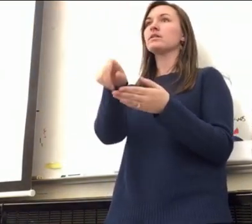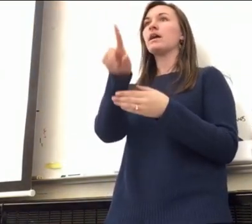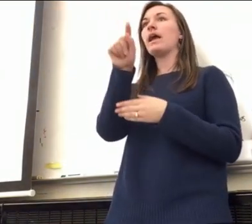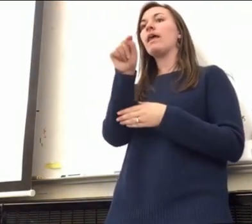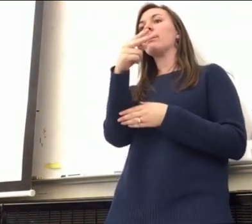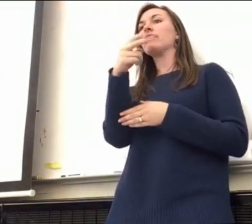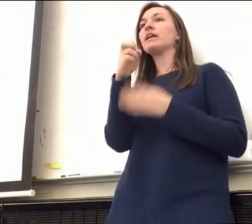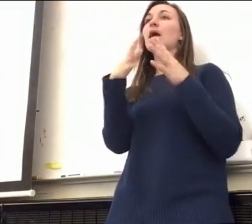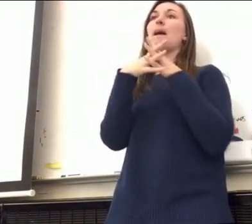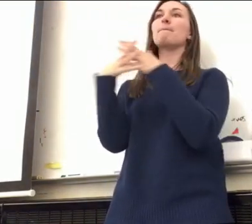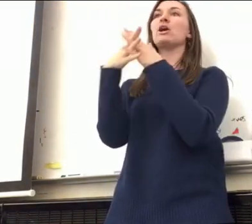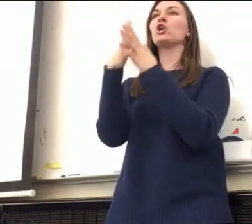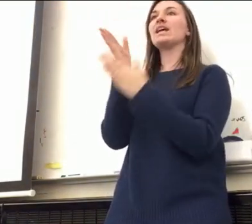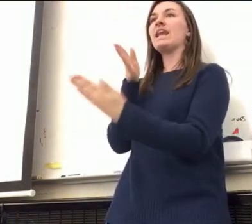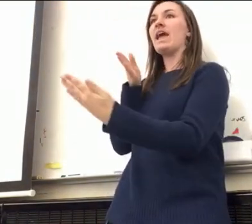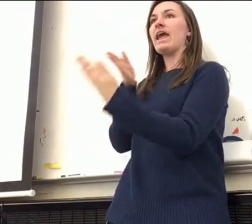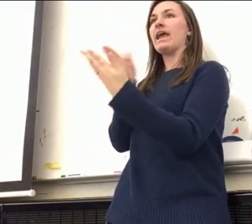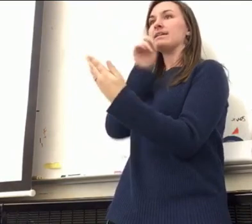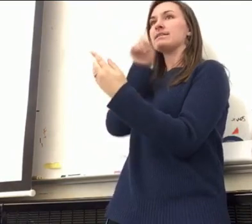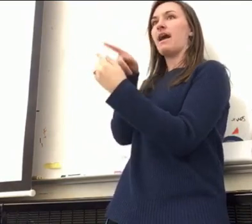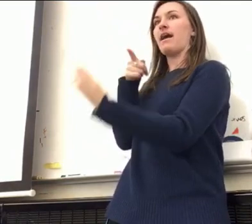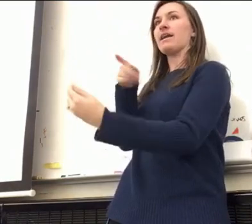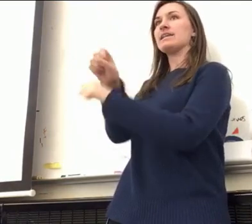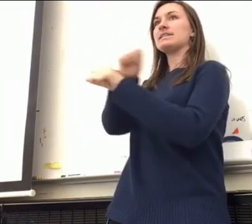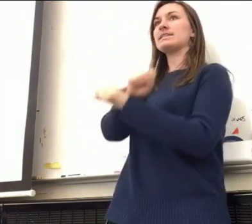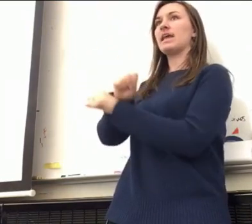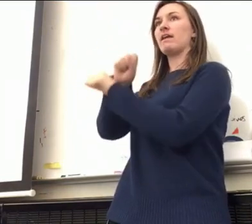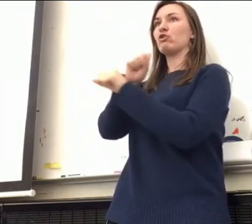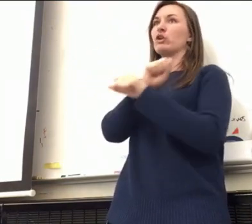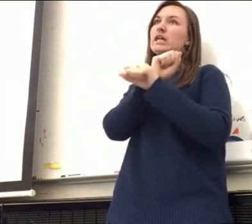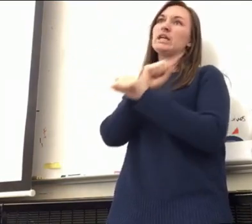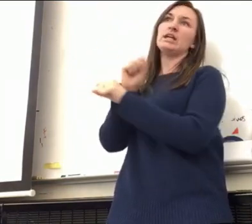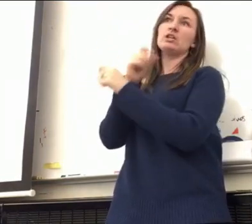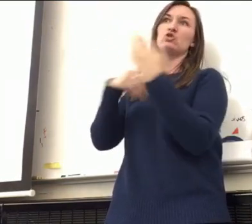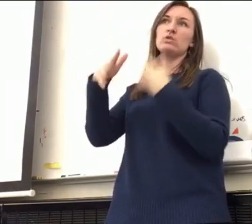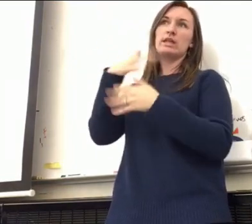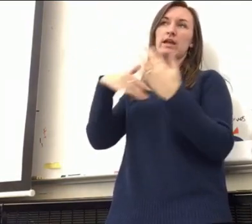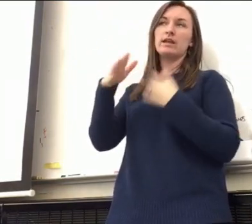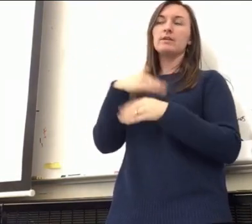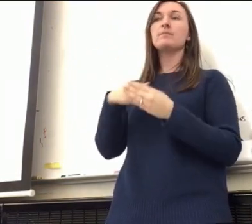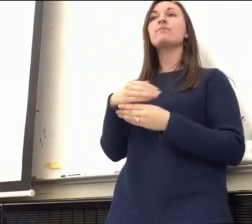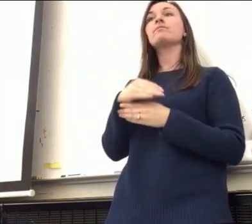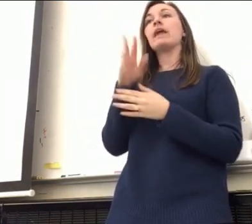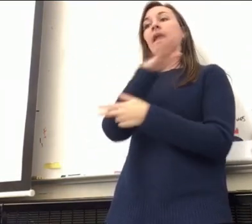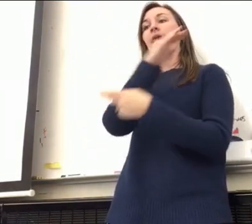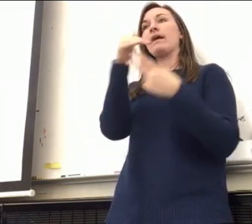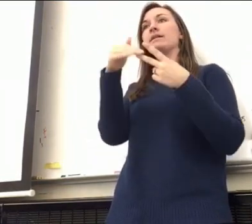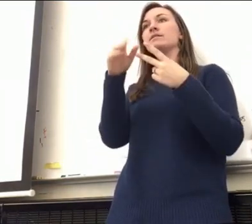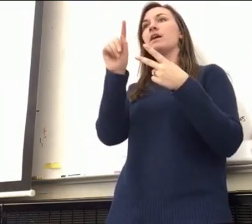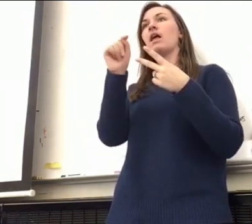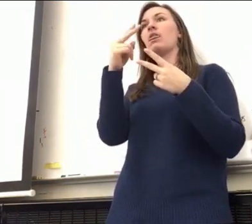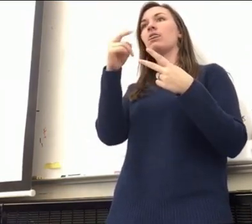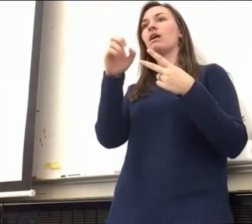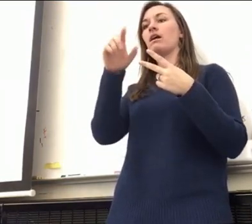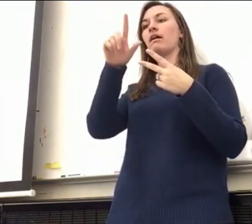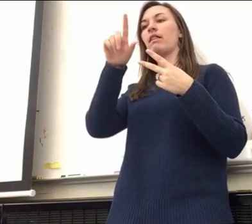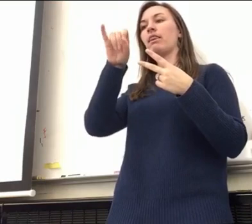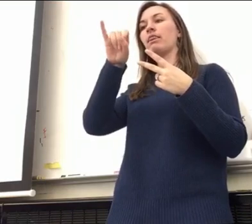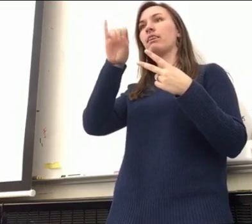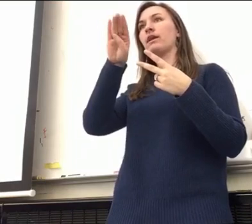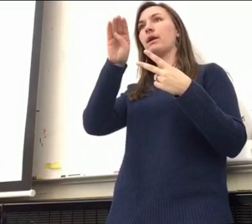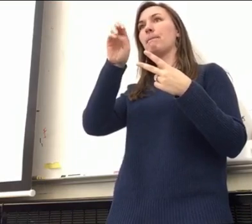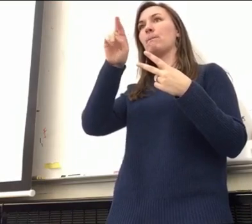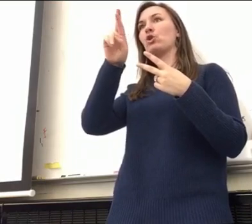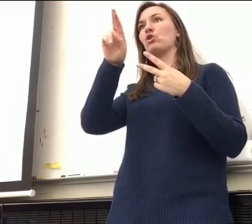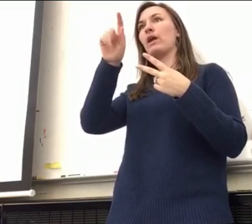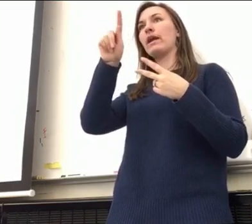American Anti-Slavery Society, and if you will also highlight the Liberator, or write